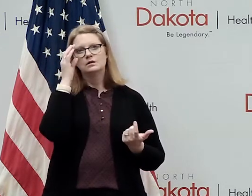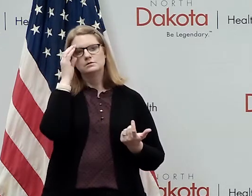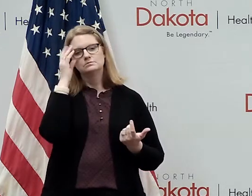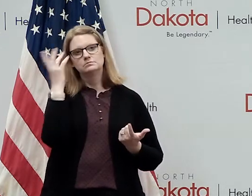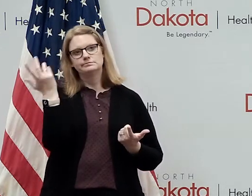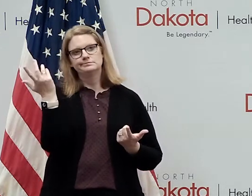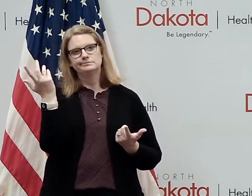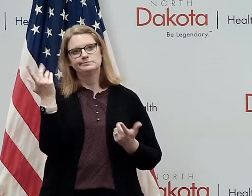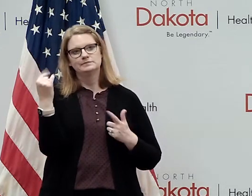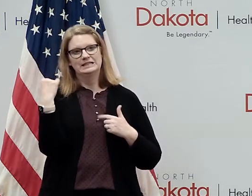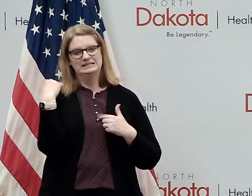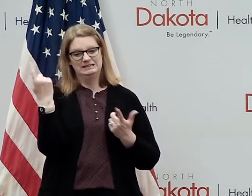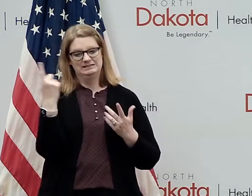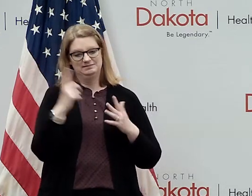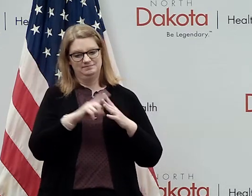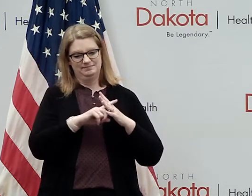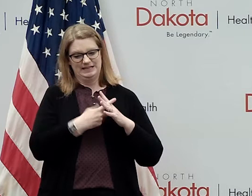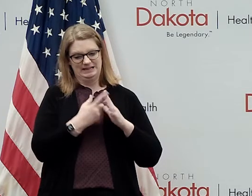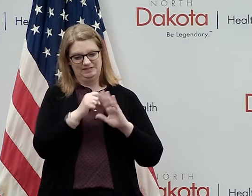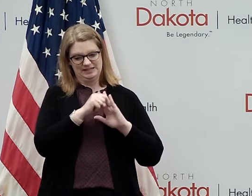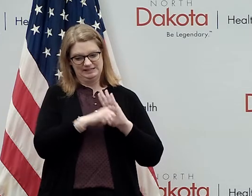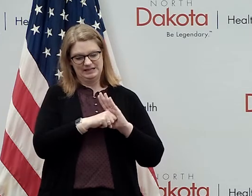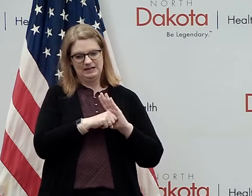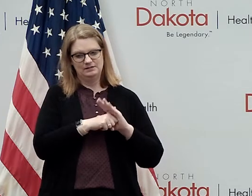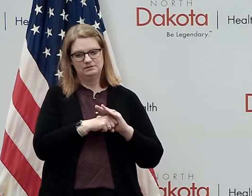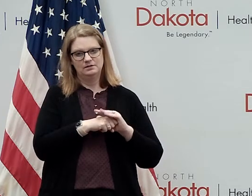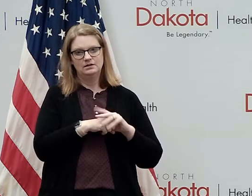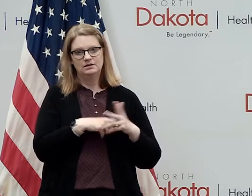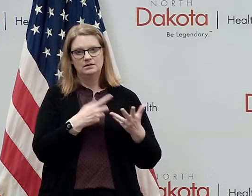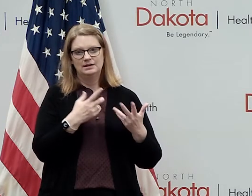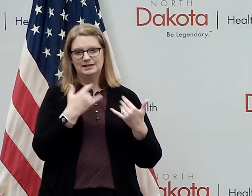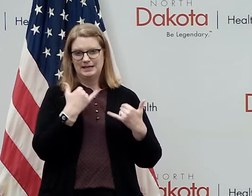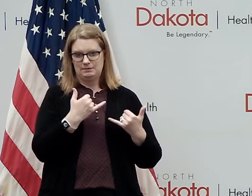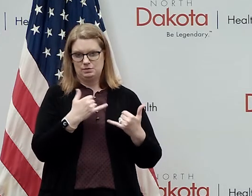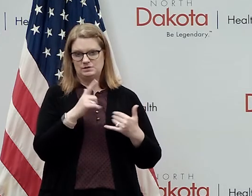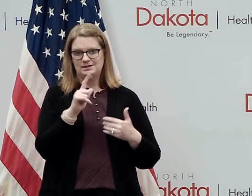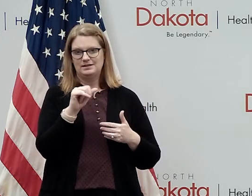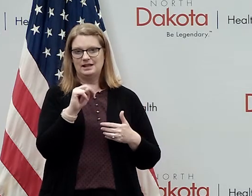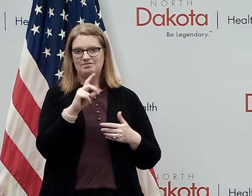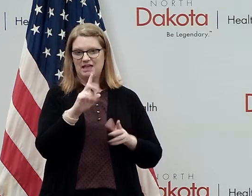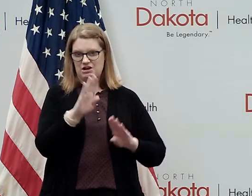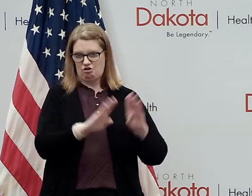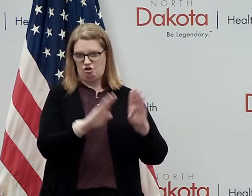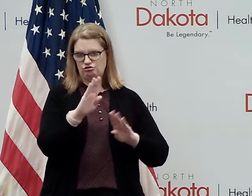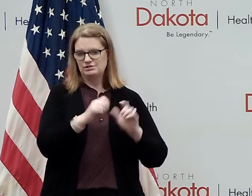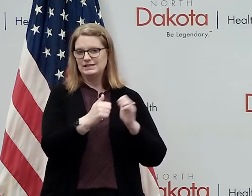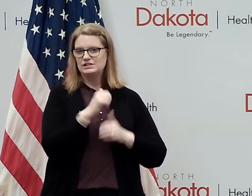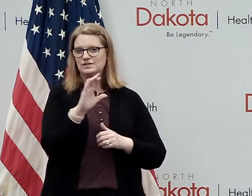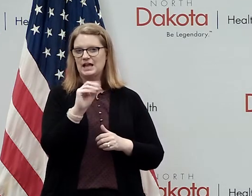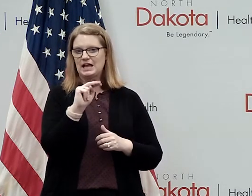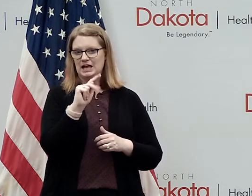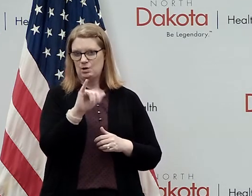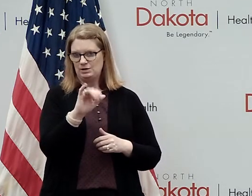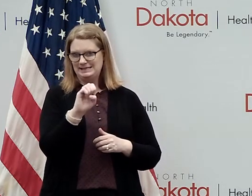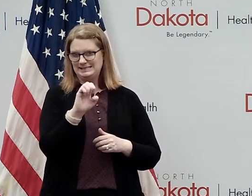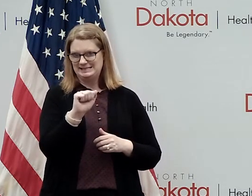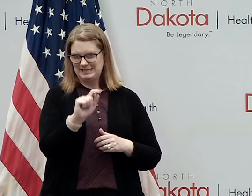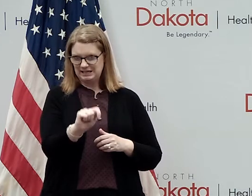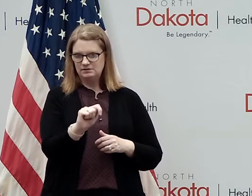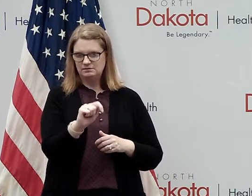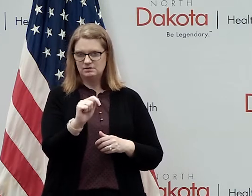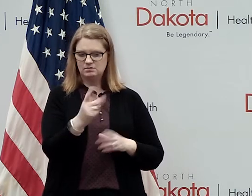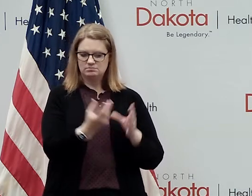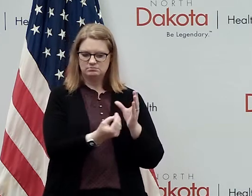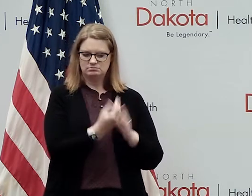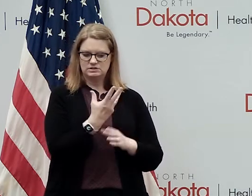the beginning of statehood, we've held in-person land auctions in each county seat each spring. And we did it each spring